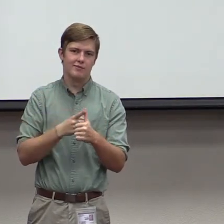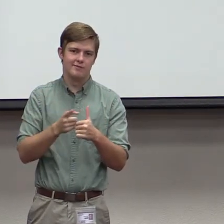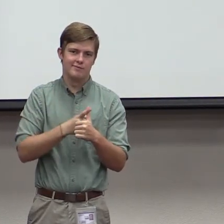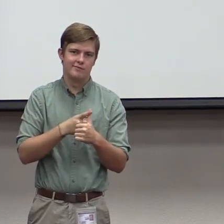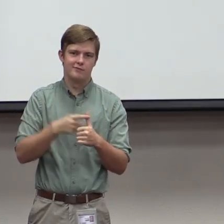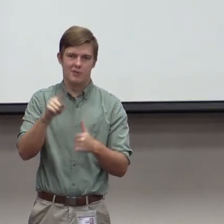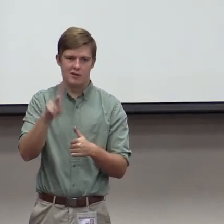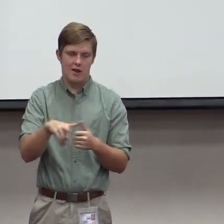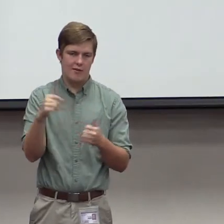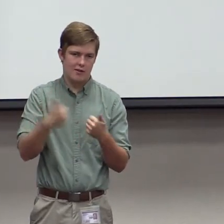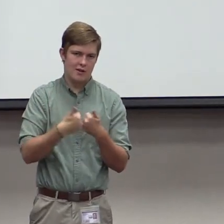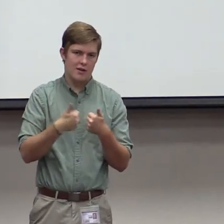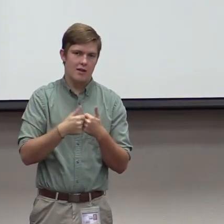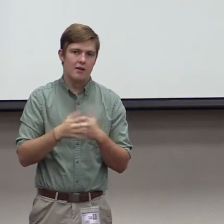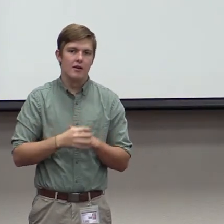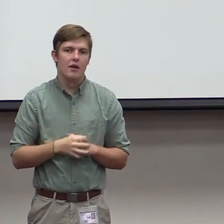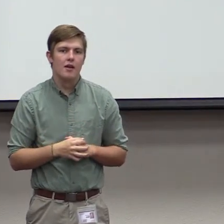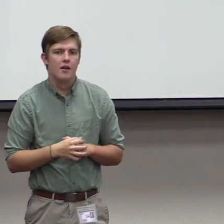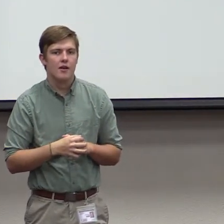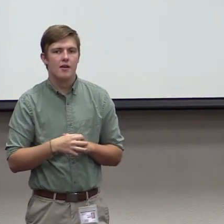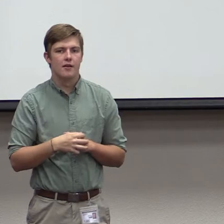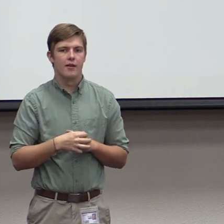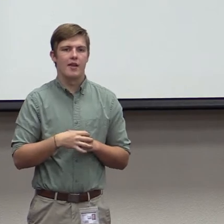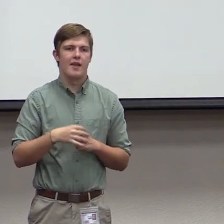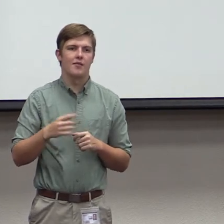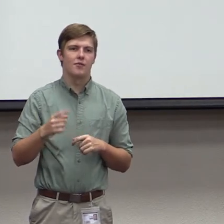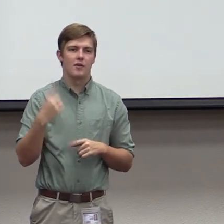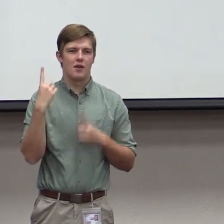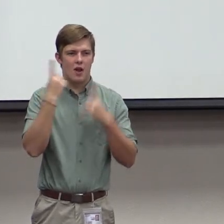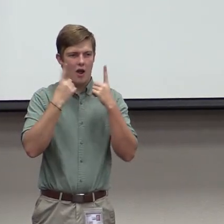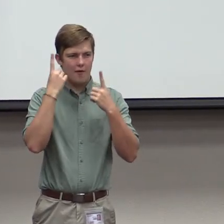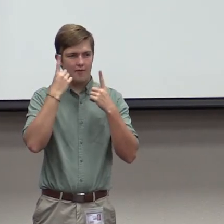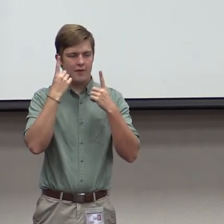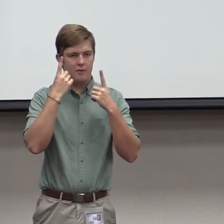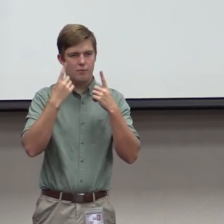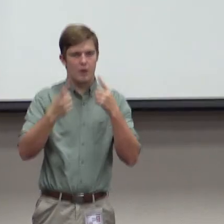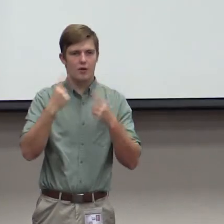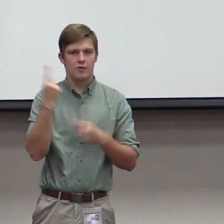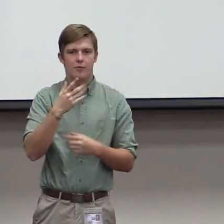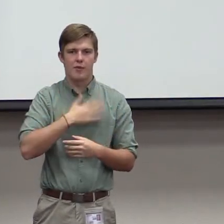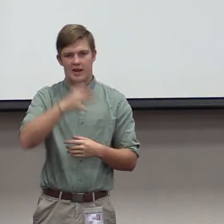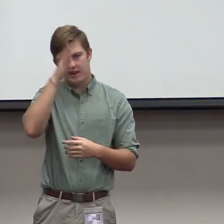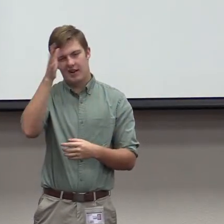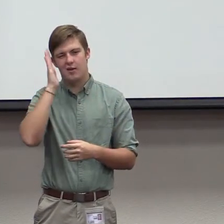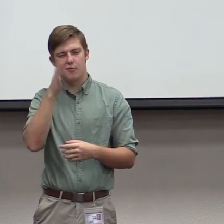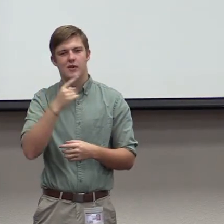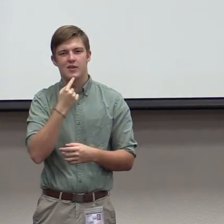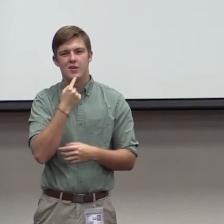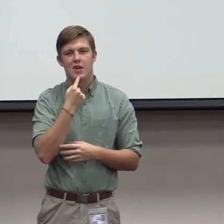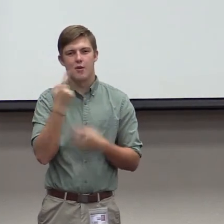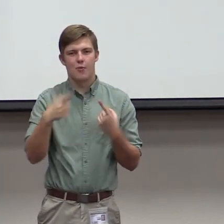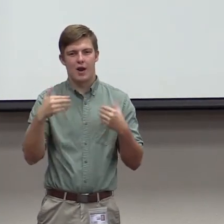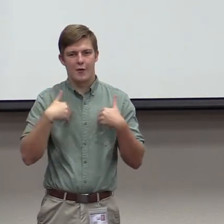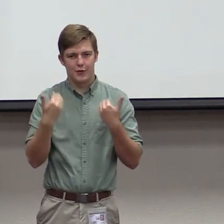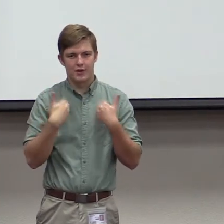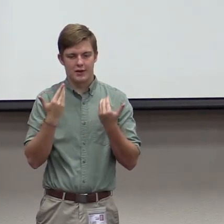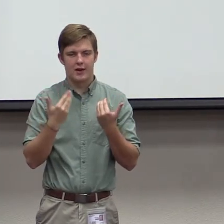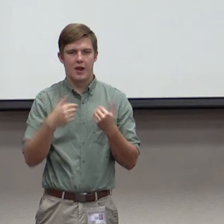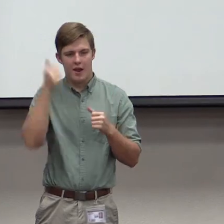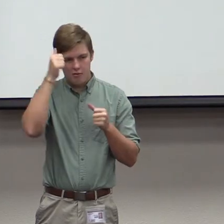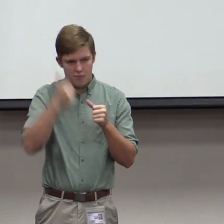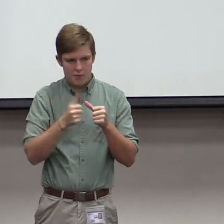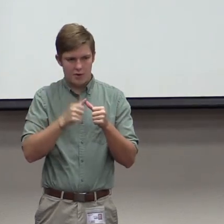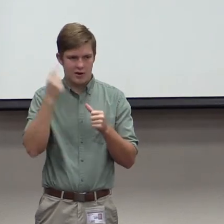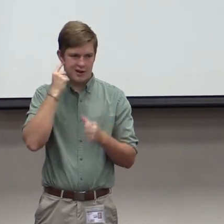to even something that my dad would say when I was really young. I remember hearing about